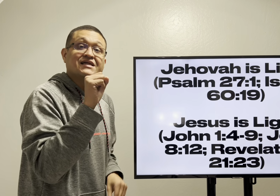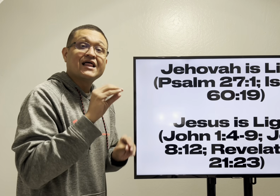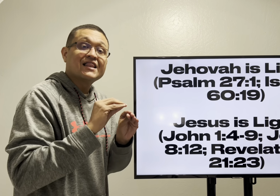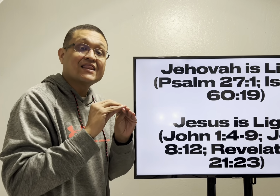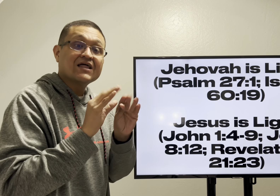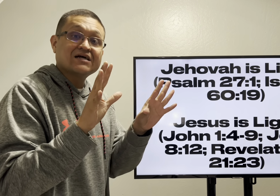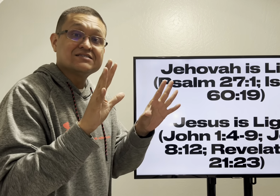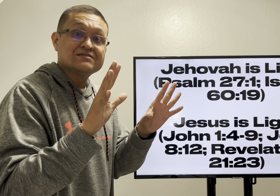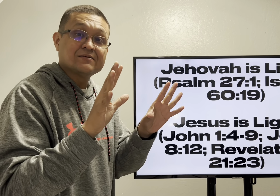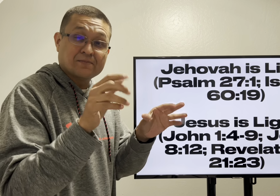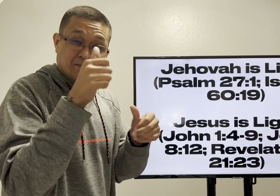Jehovah is light.